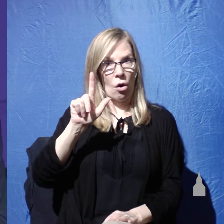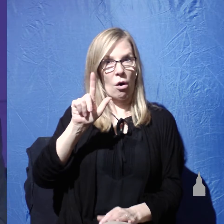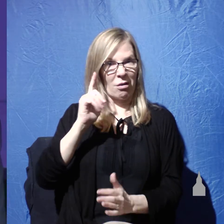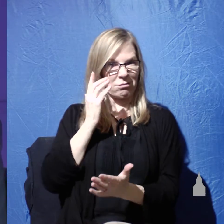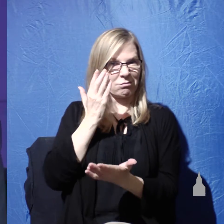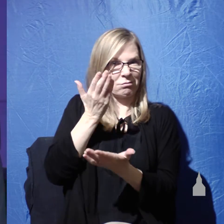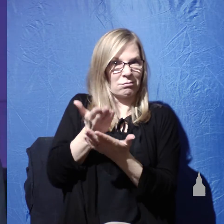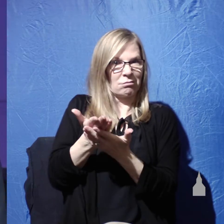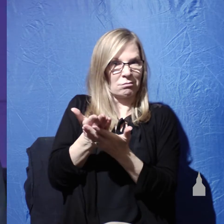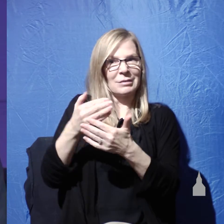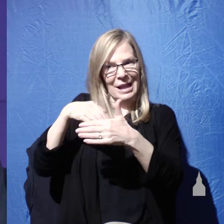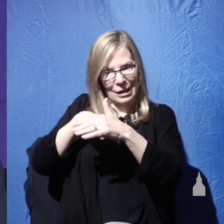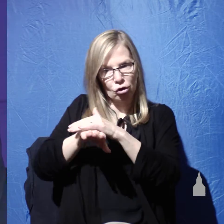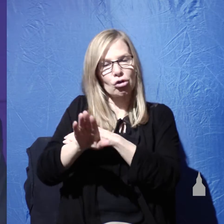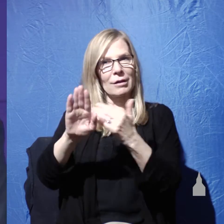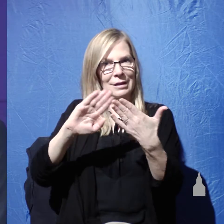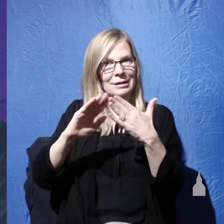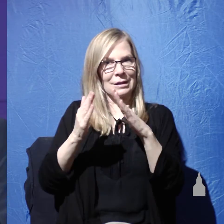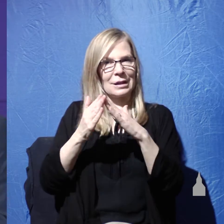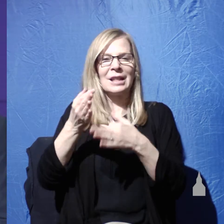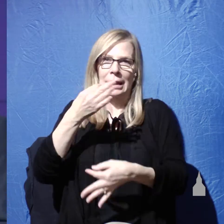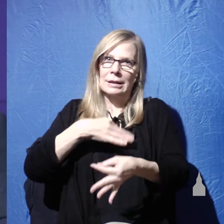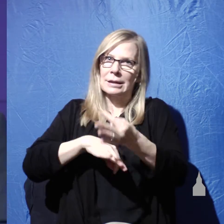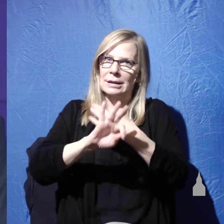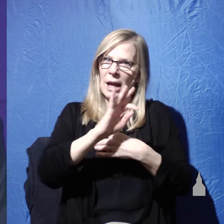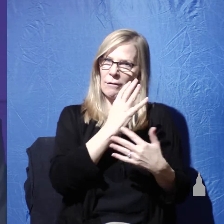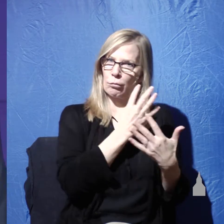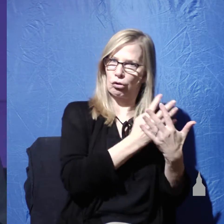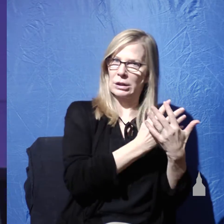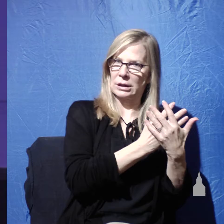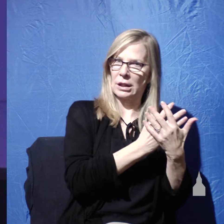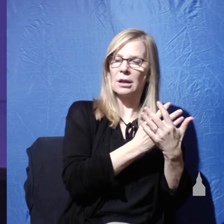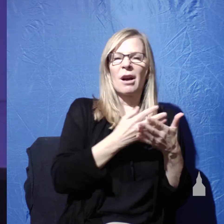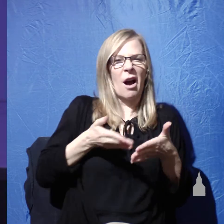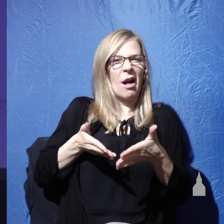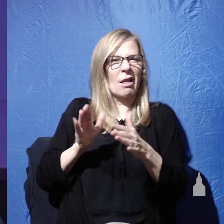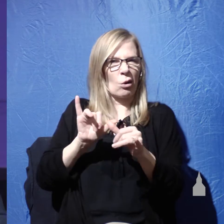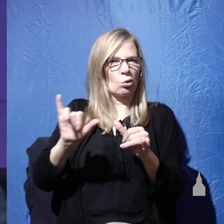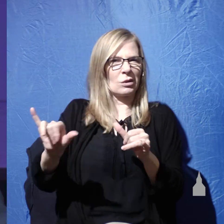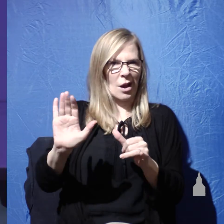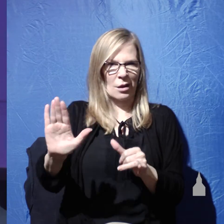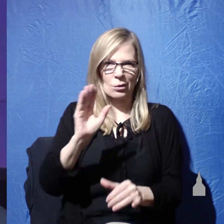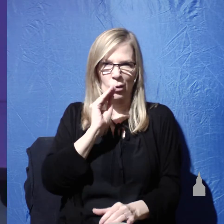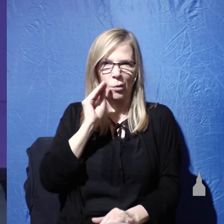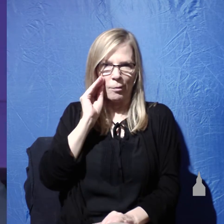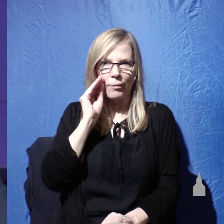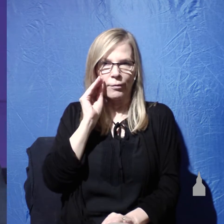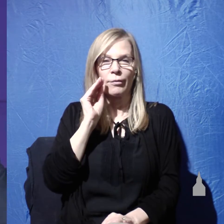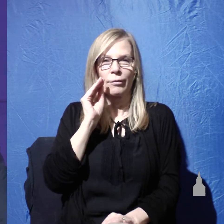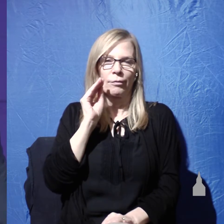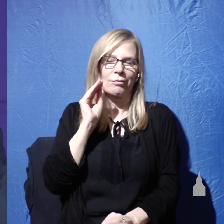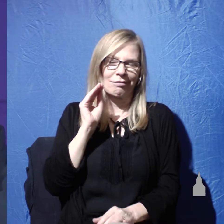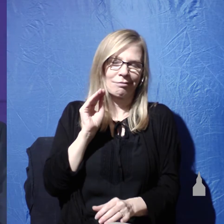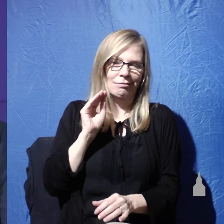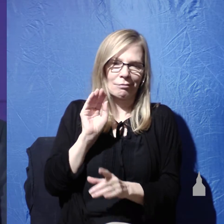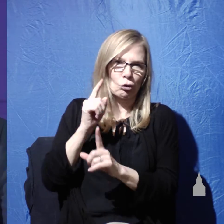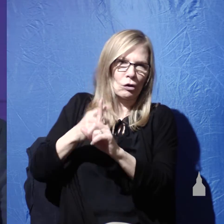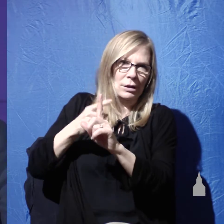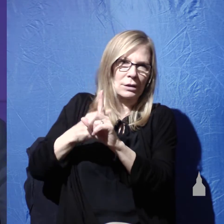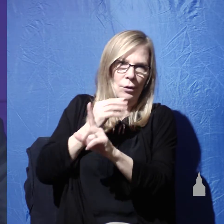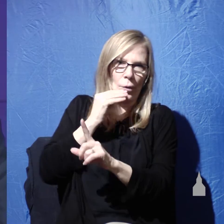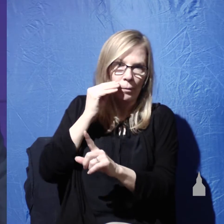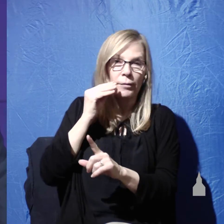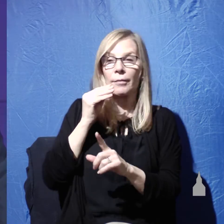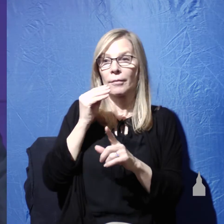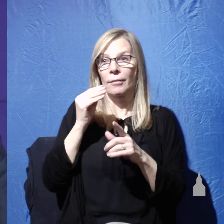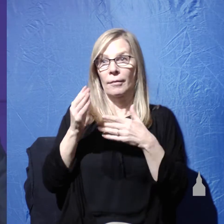a prison, he was allowed to stay in his own lodgings. Luke now tells us that 3 days after arriving in